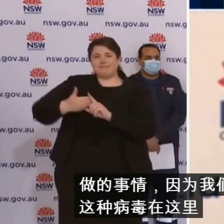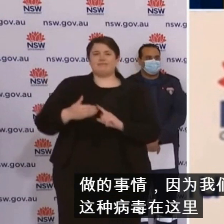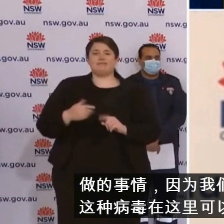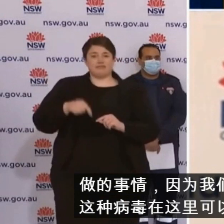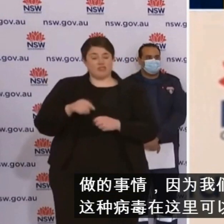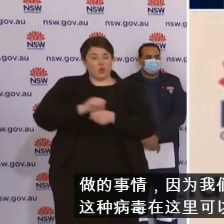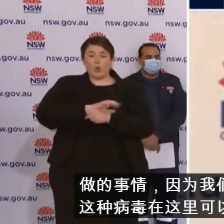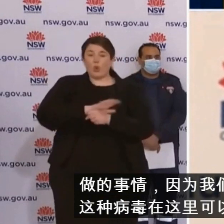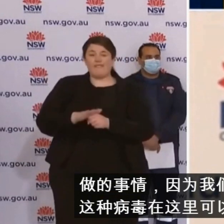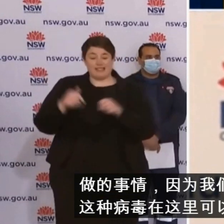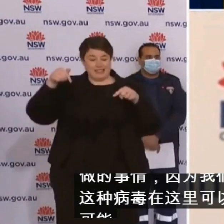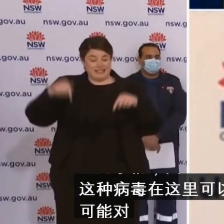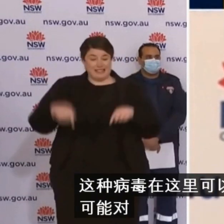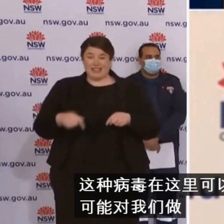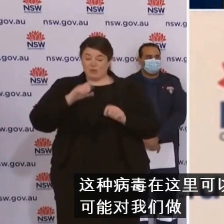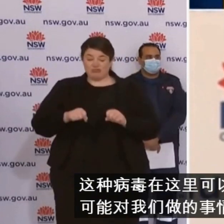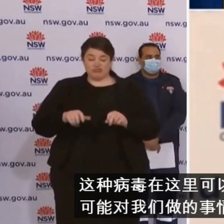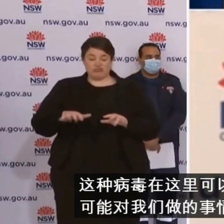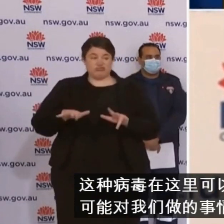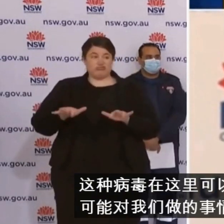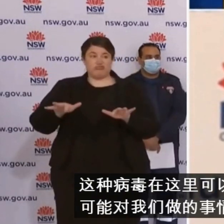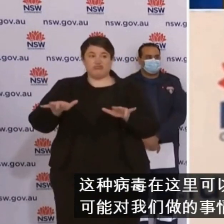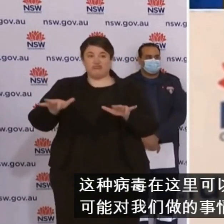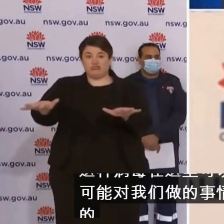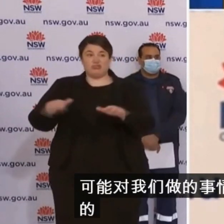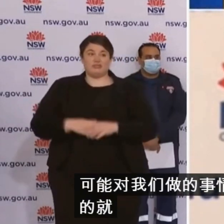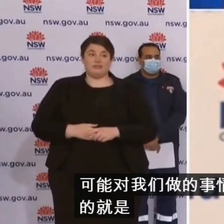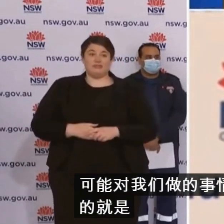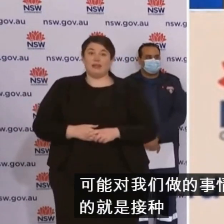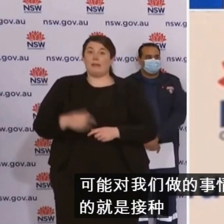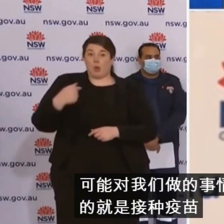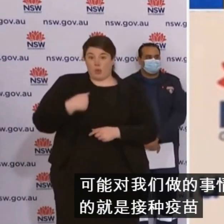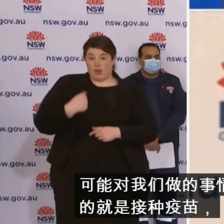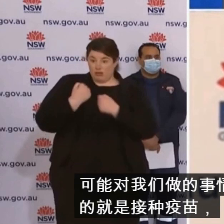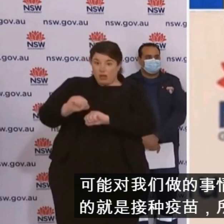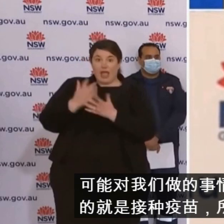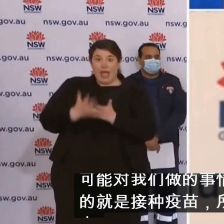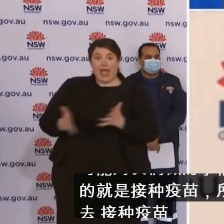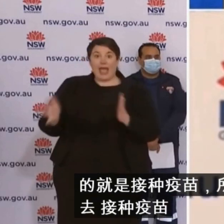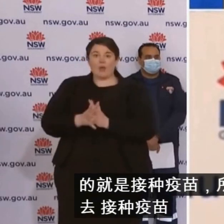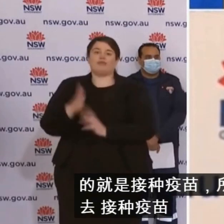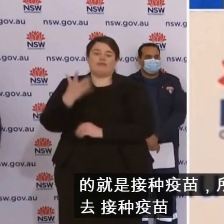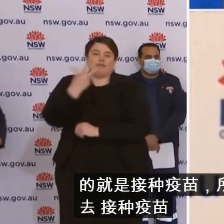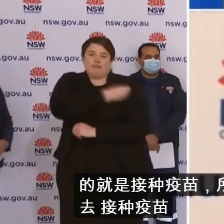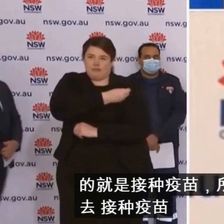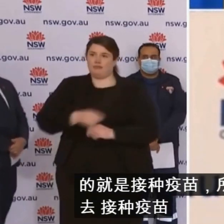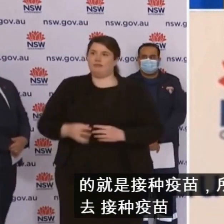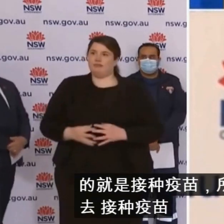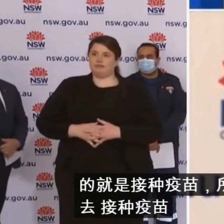virus is here to do whatever it can possibly do to us, but what we can do to it is get vaccinated. So please, go and get vaccinated.